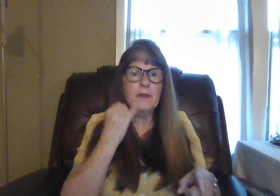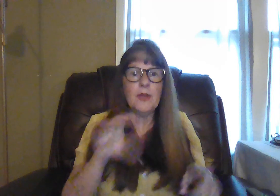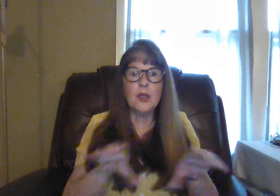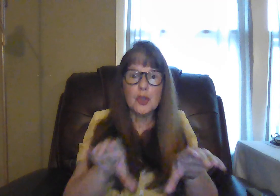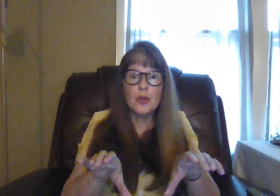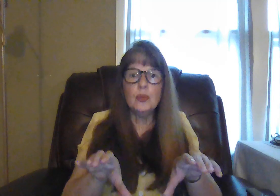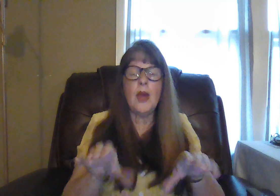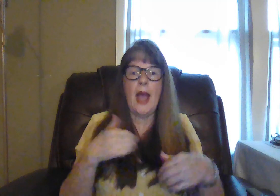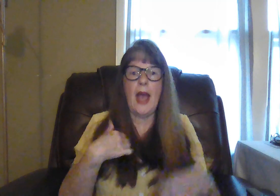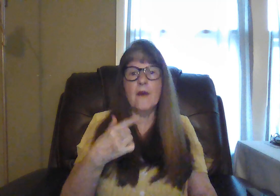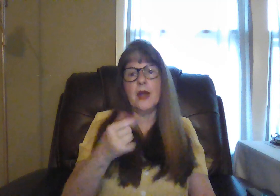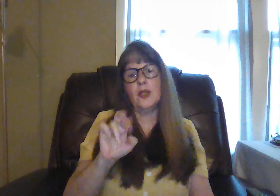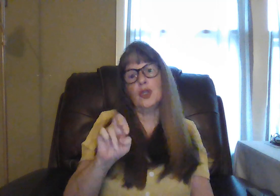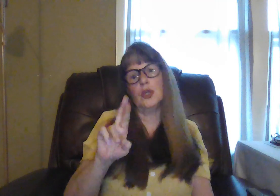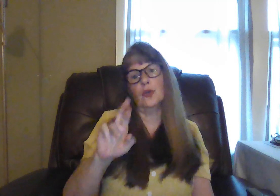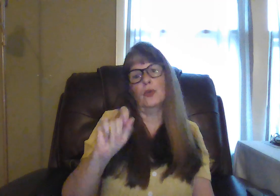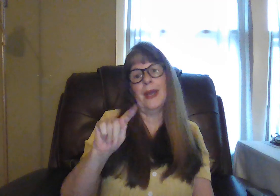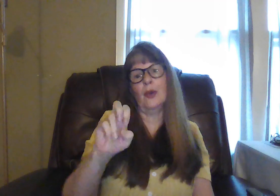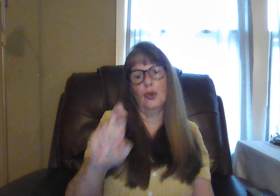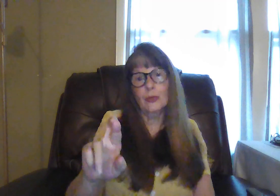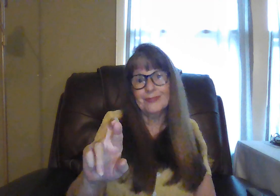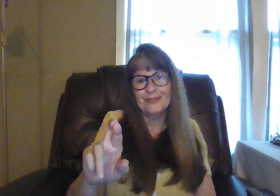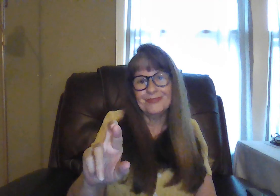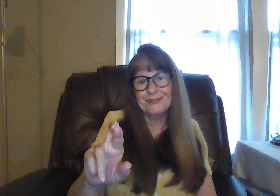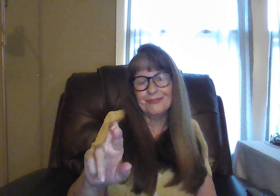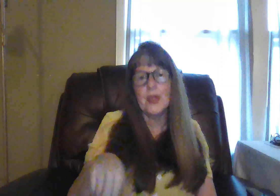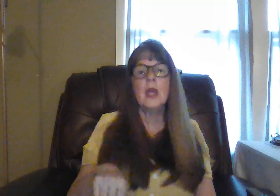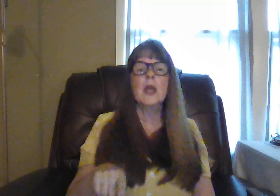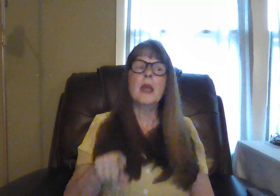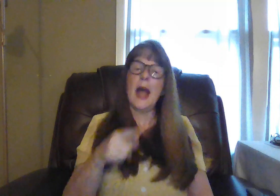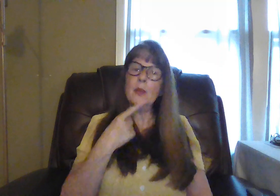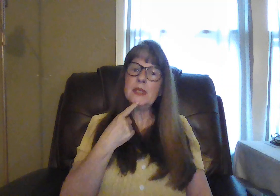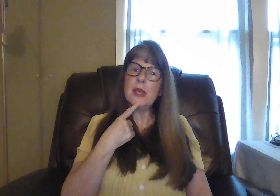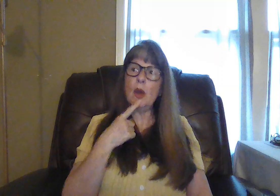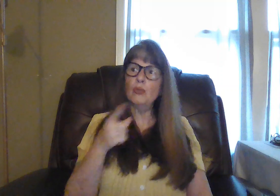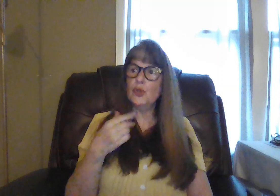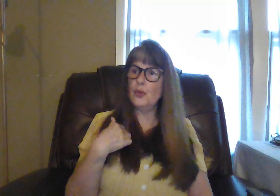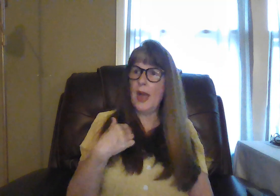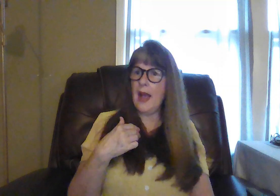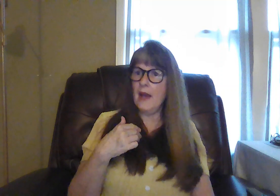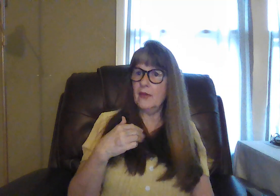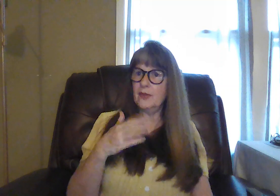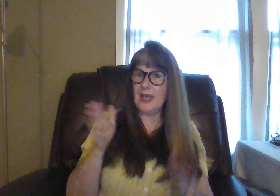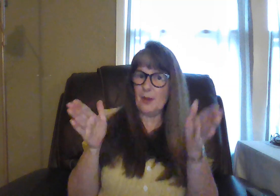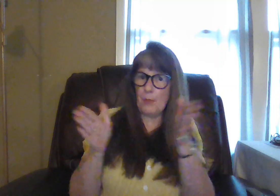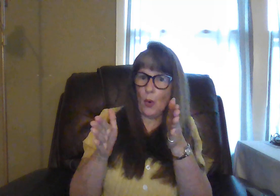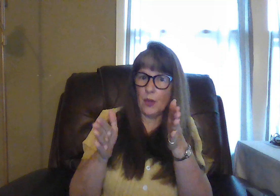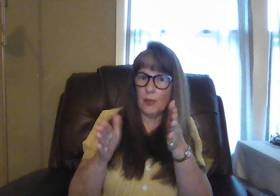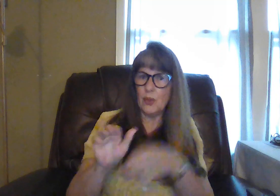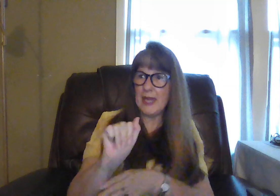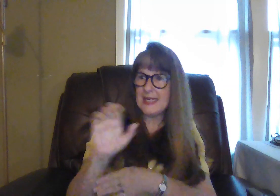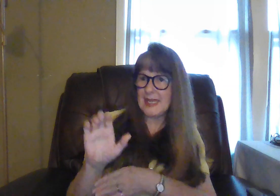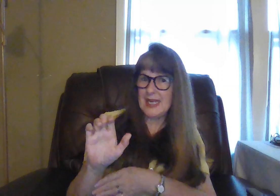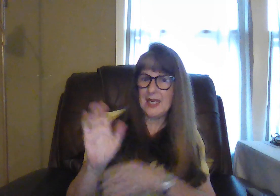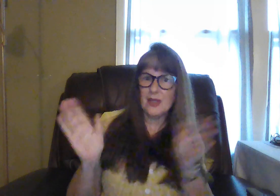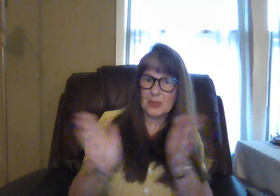they do have a generator, I would say, oh, do you have like a portable AC, a